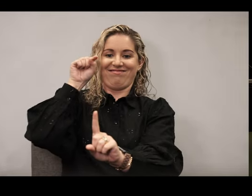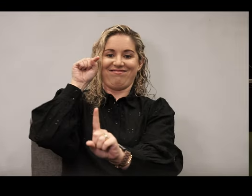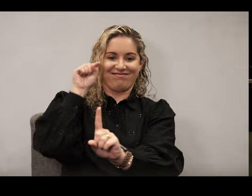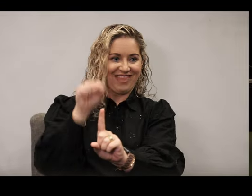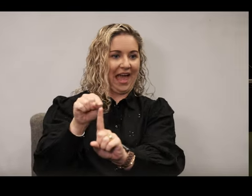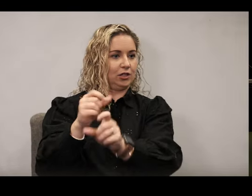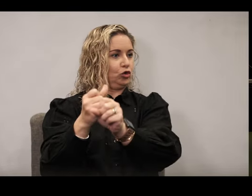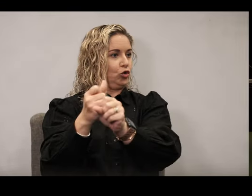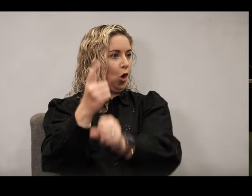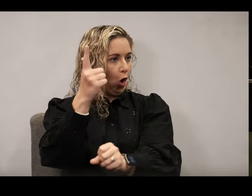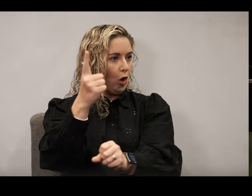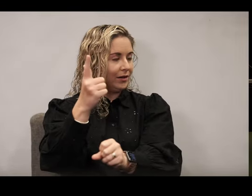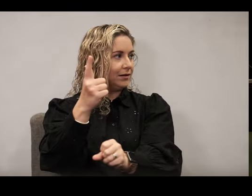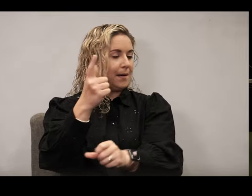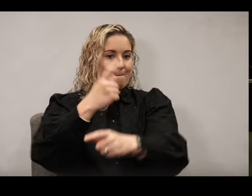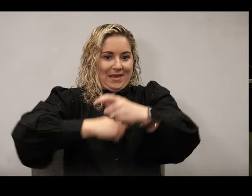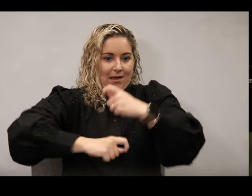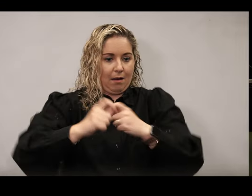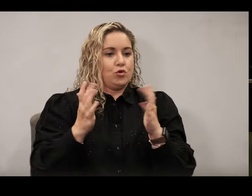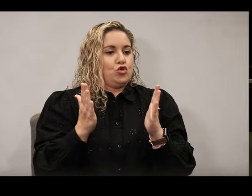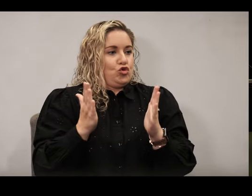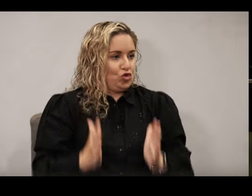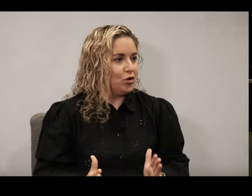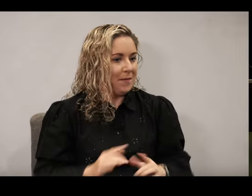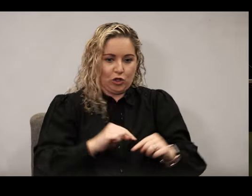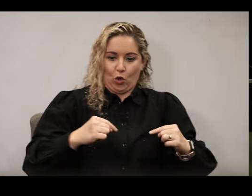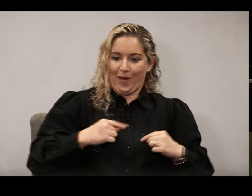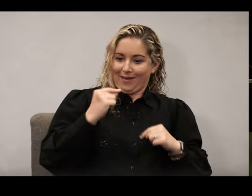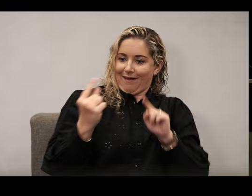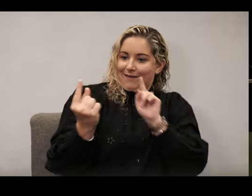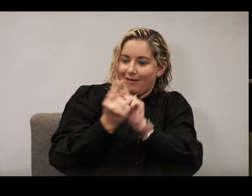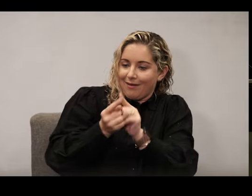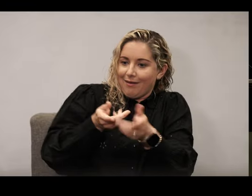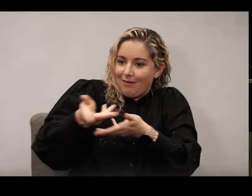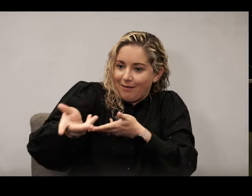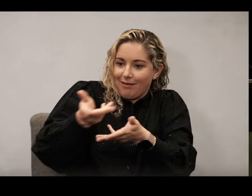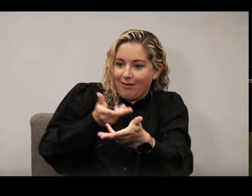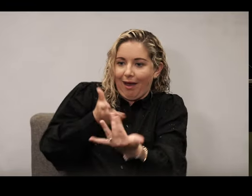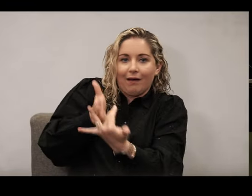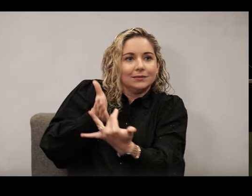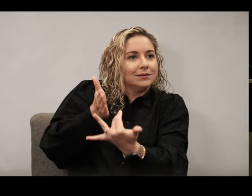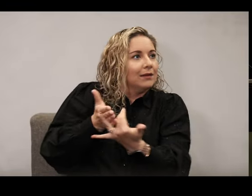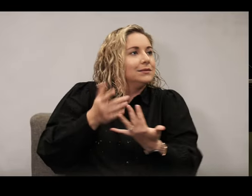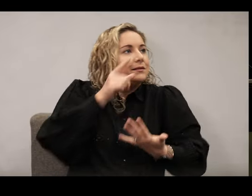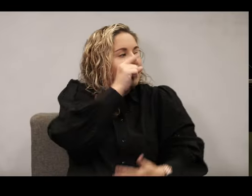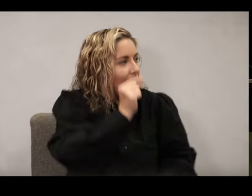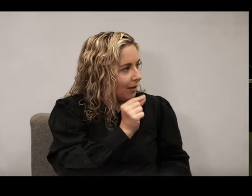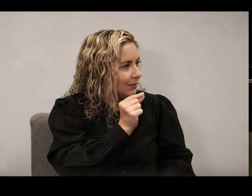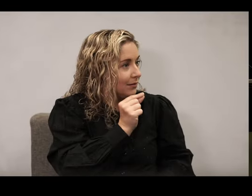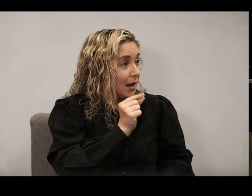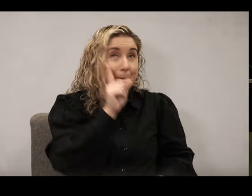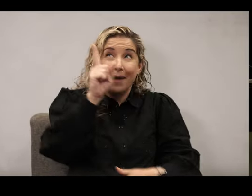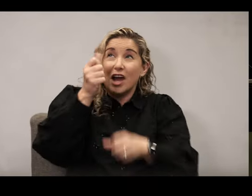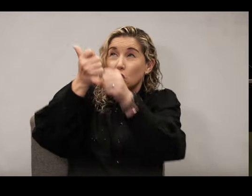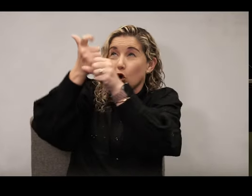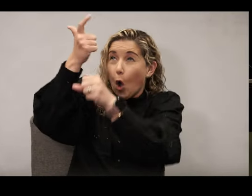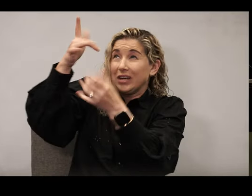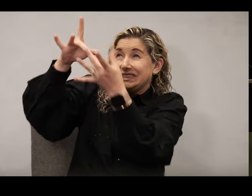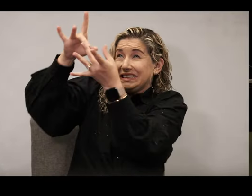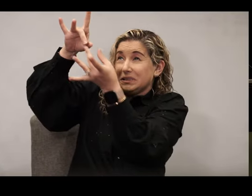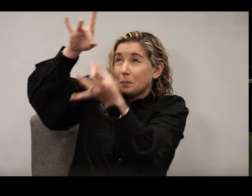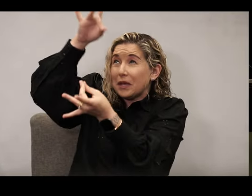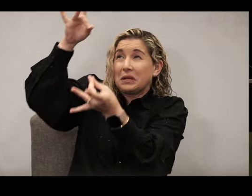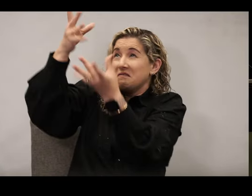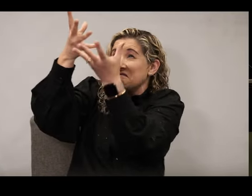body by becoming fully human. God is utterly above us and beyond us and has no body, for he is spirit. And so if we try to work